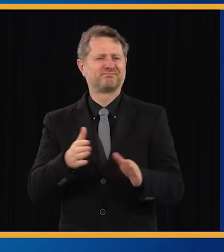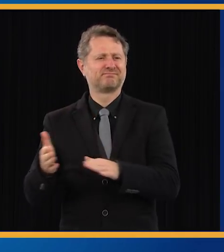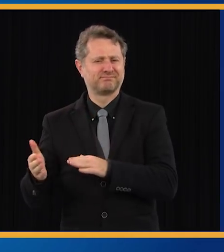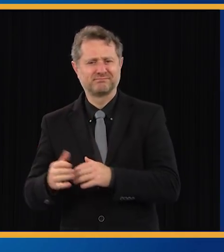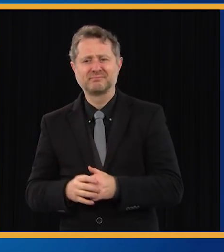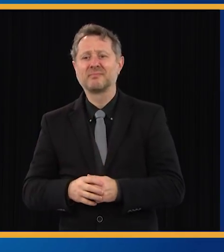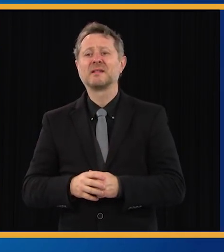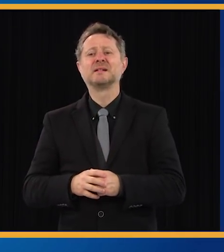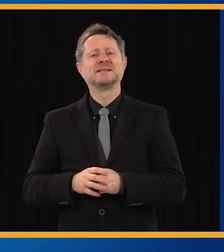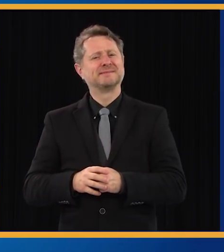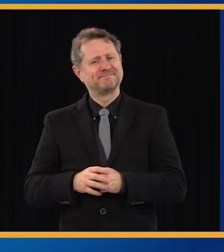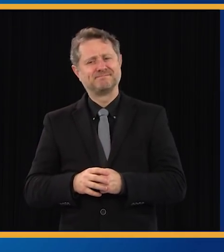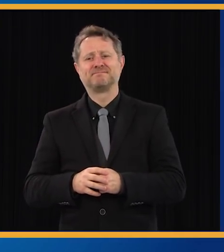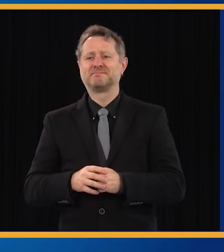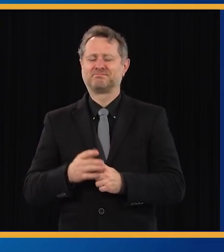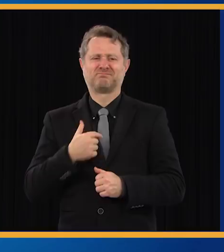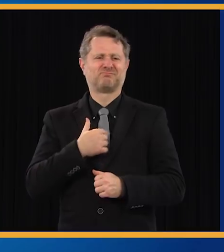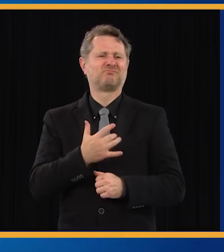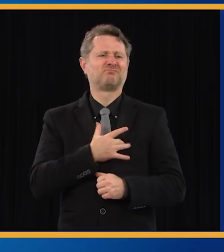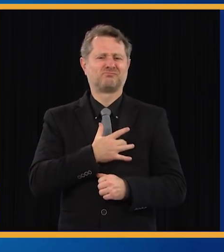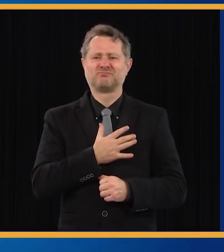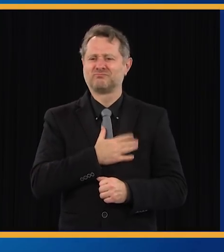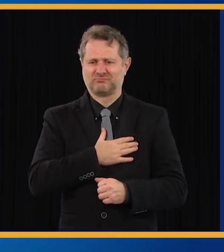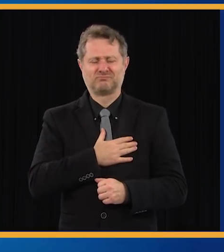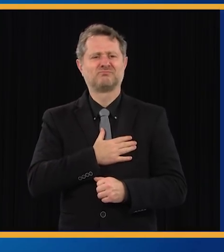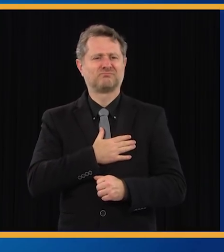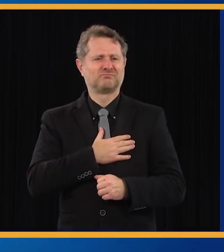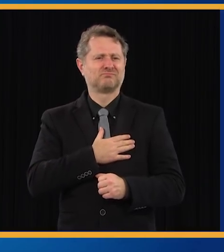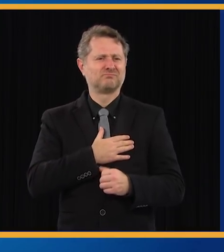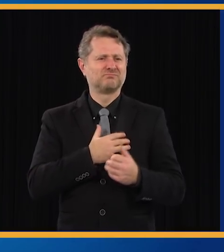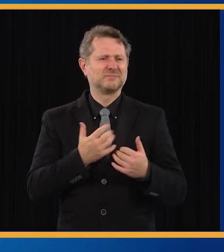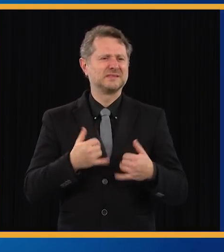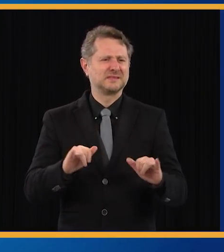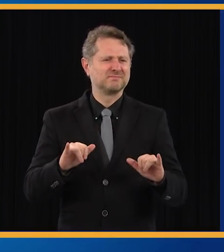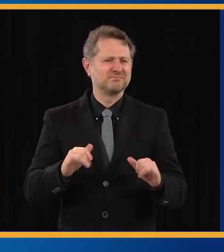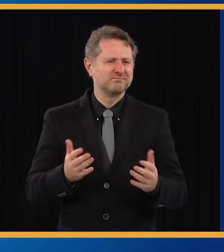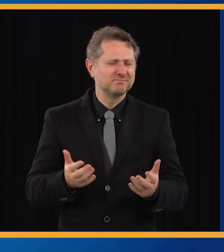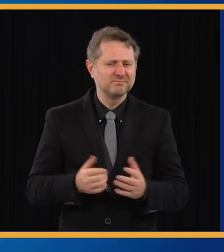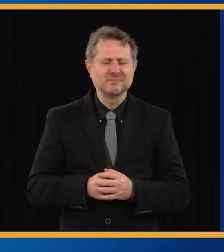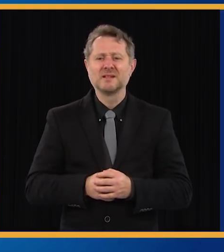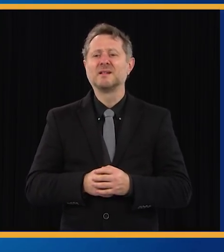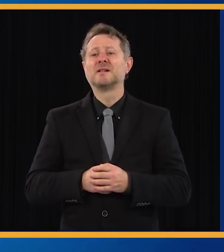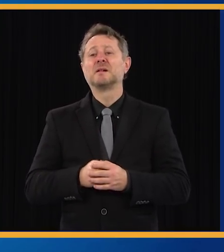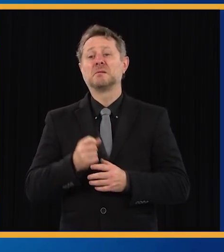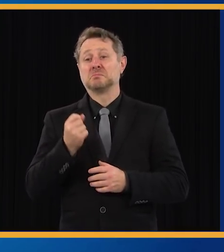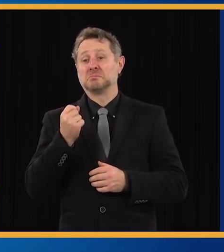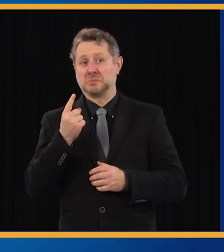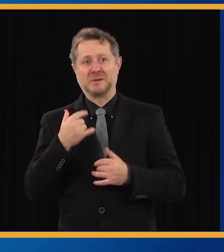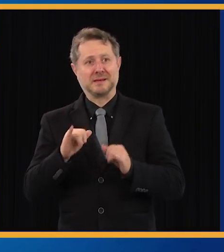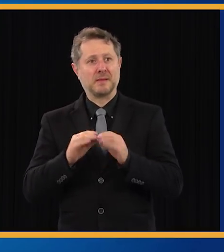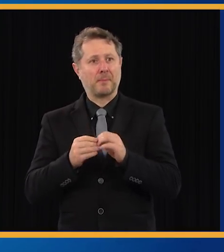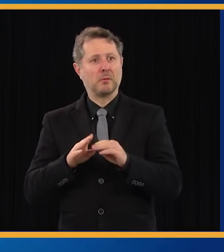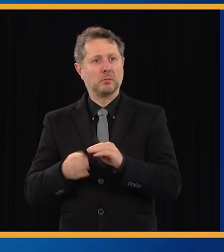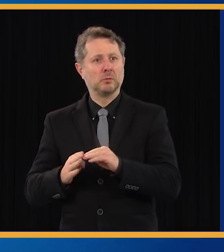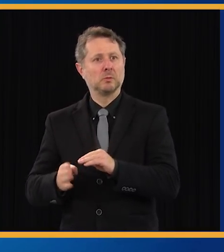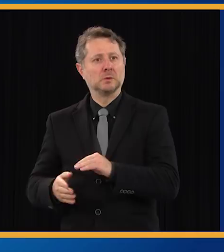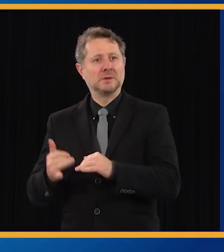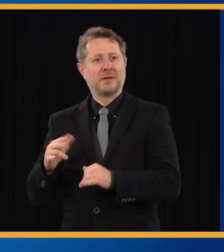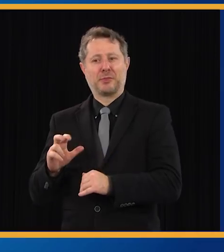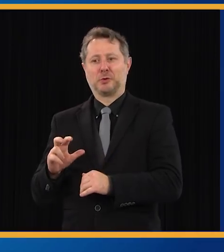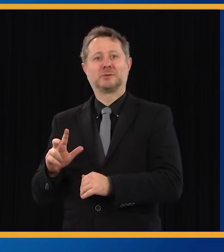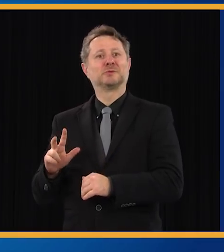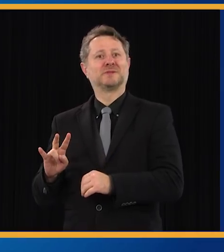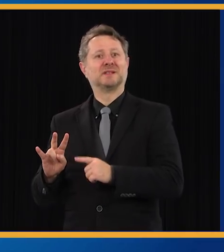Still tragically high. But on the decline, if you look at it over the past few days, not that